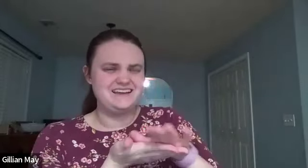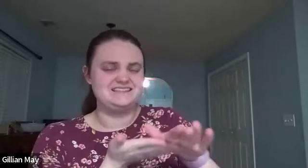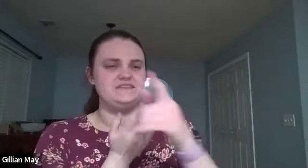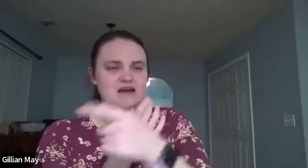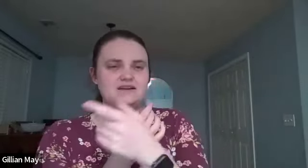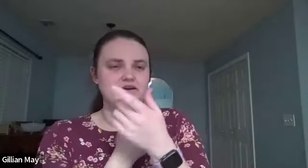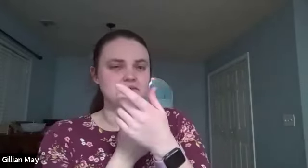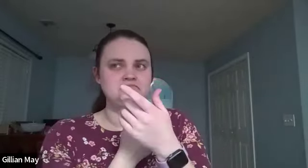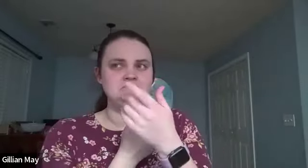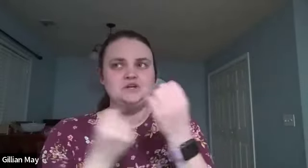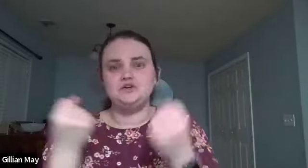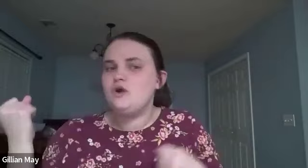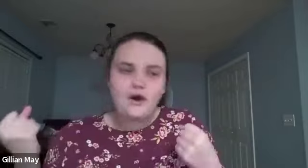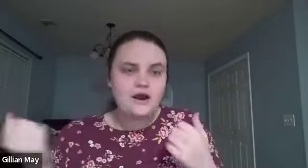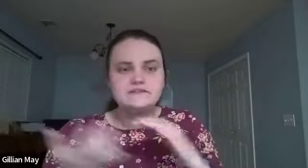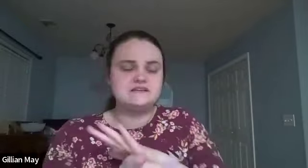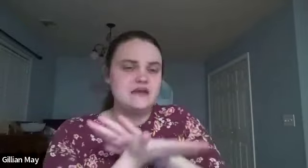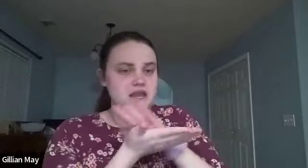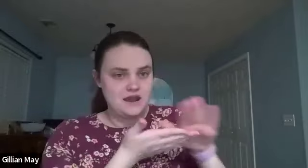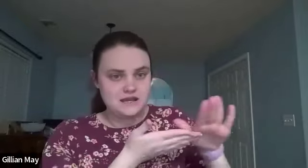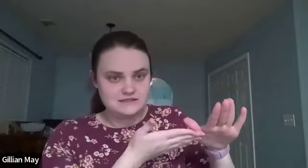nice. Like that, your new car, things like that. Nice.